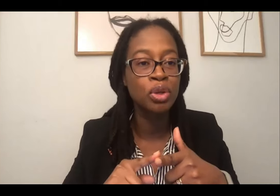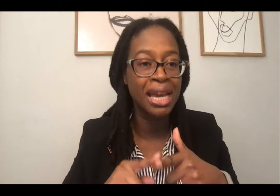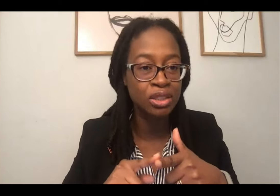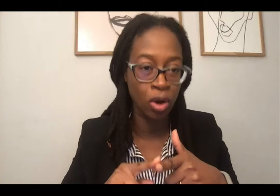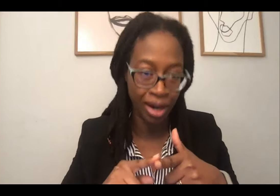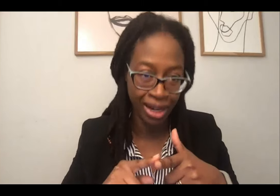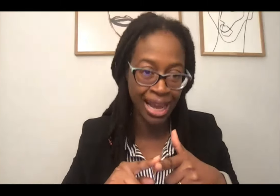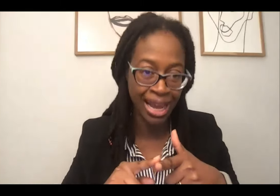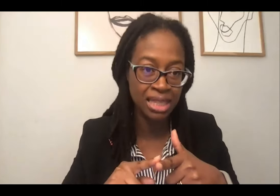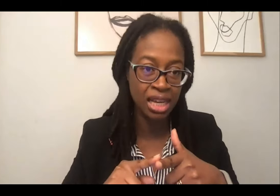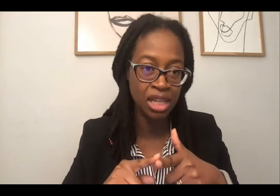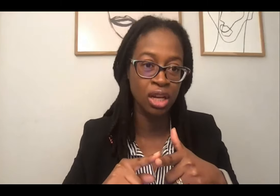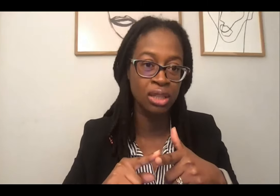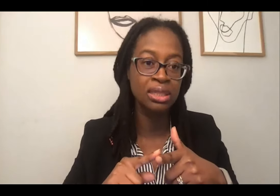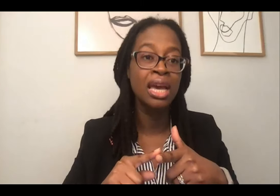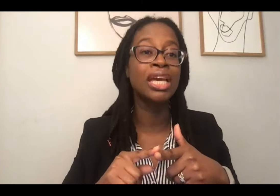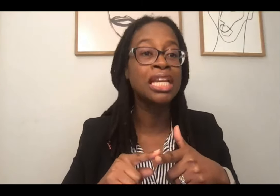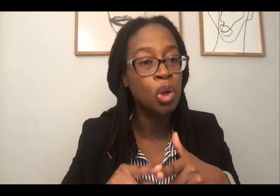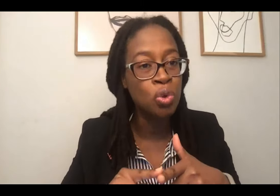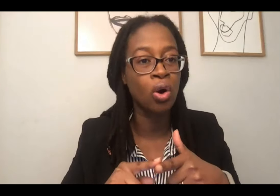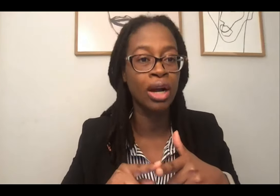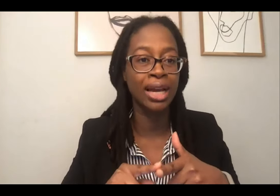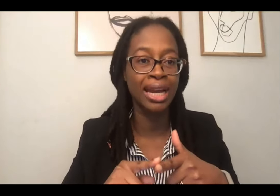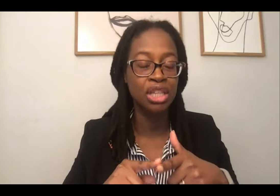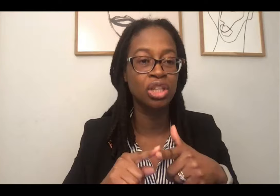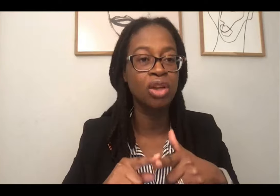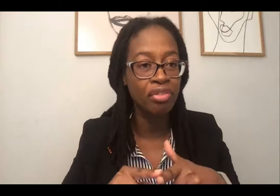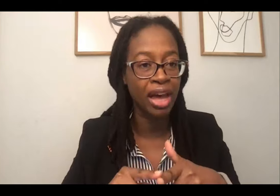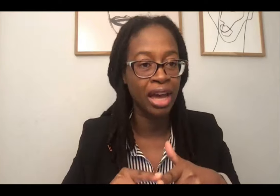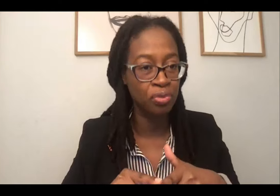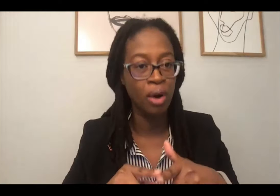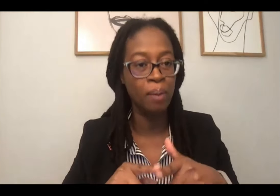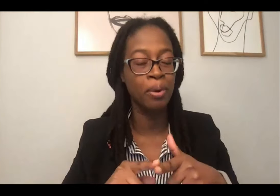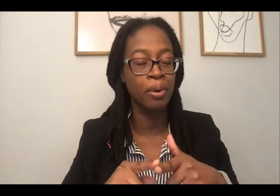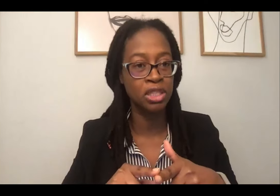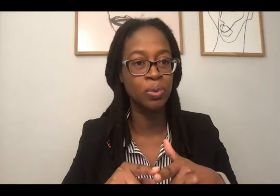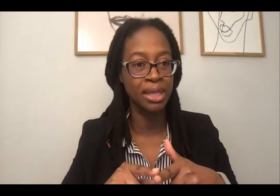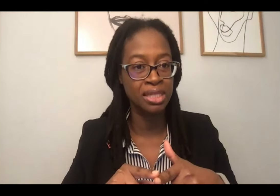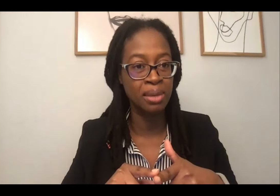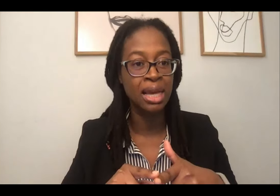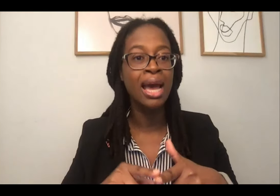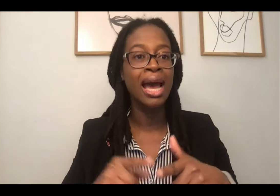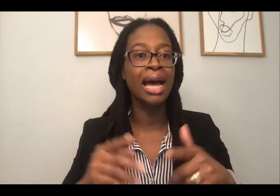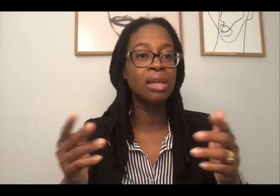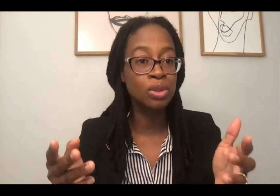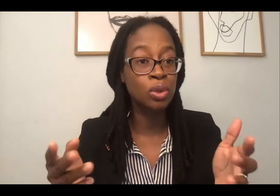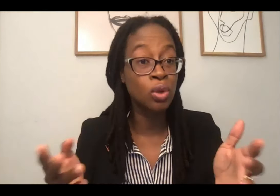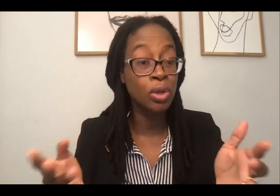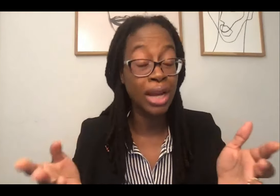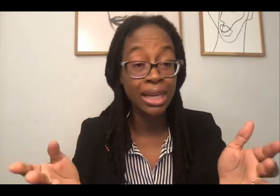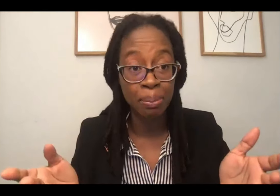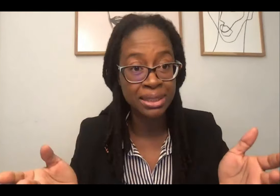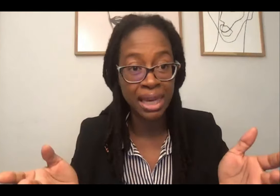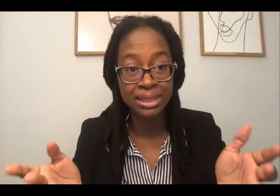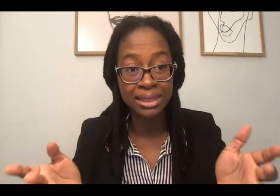community-based organizations to include organizations of and for persons with disabilities. And some good examples